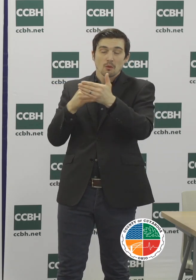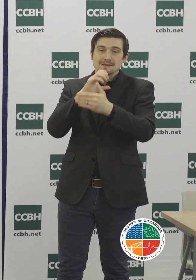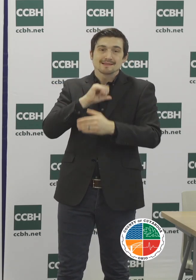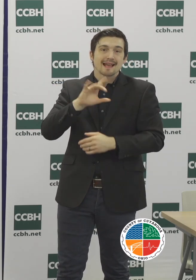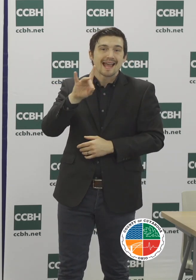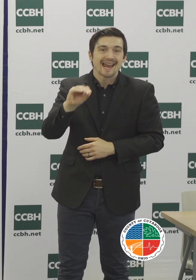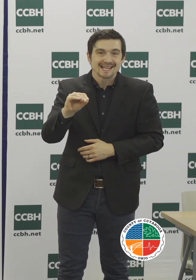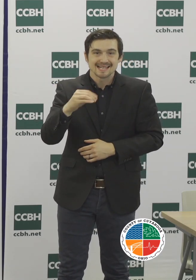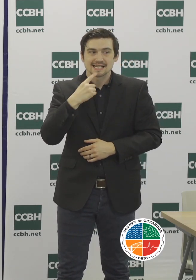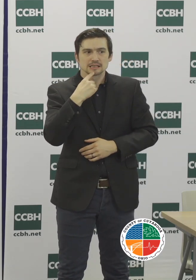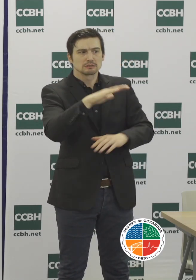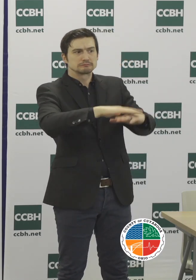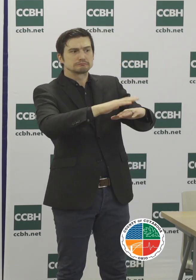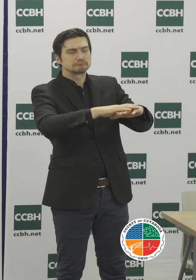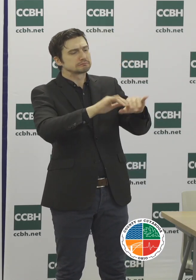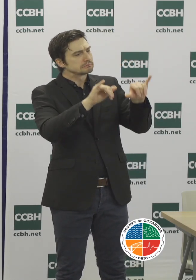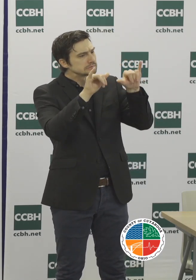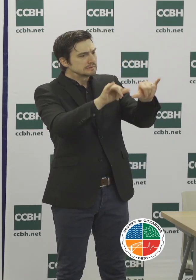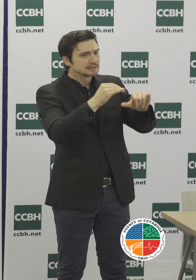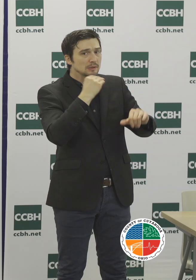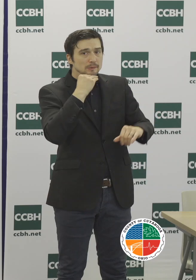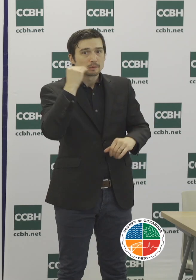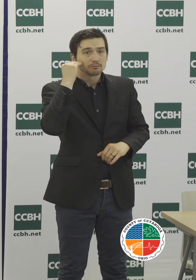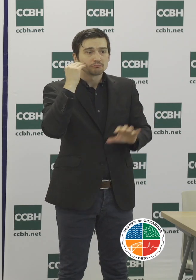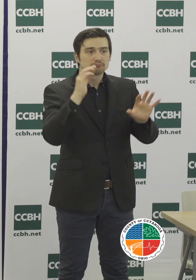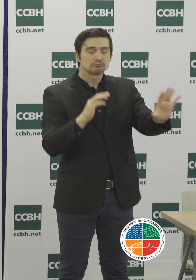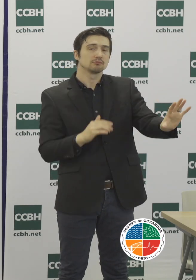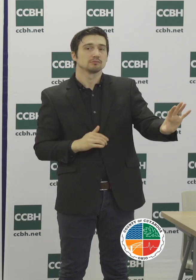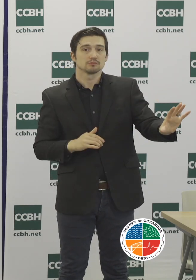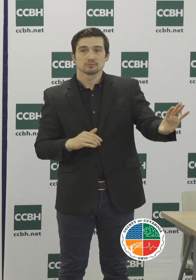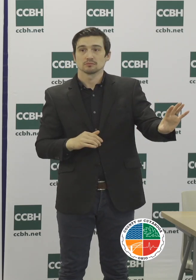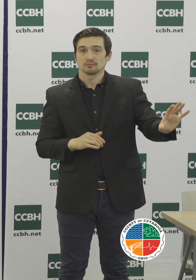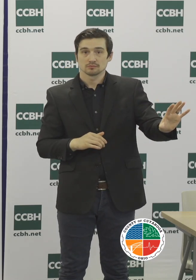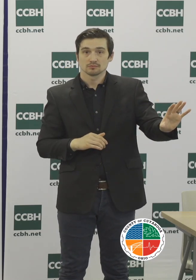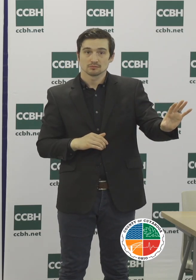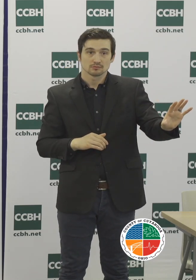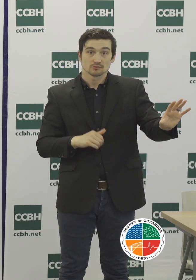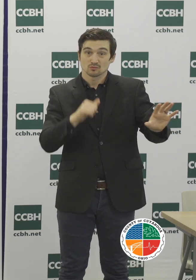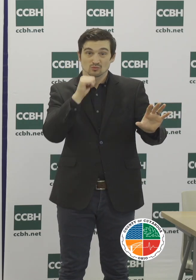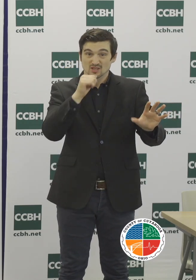advice to them is to stay put. We are still early in this response.